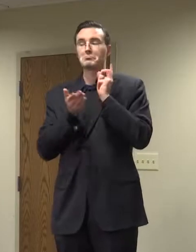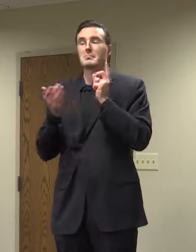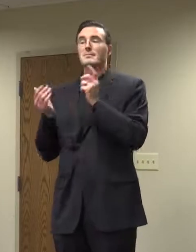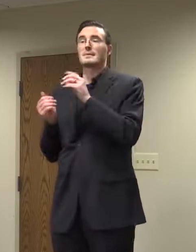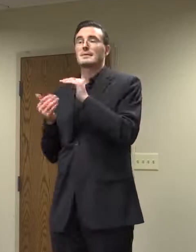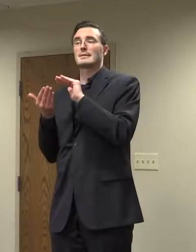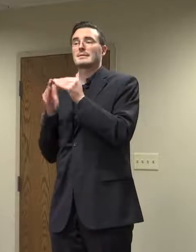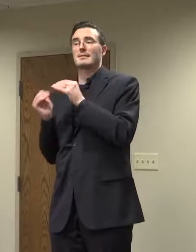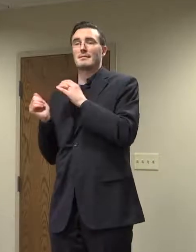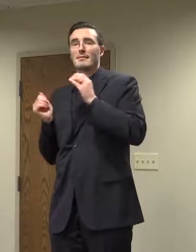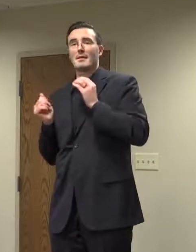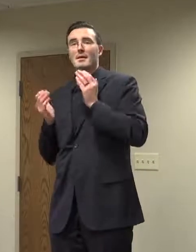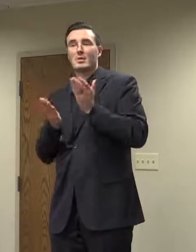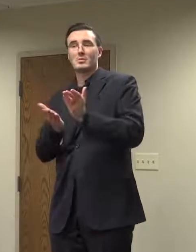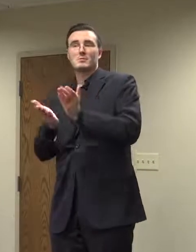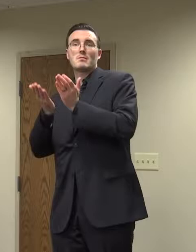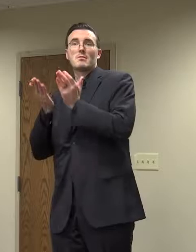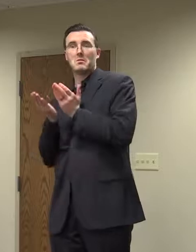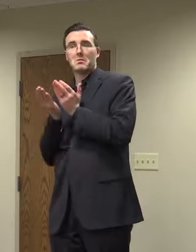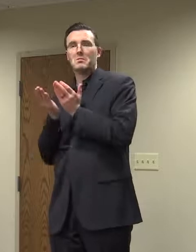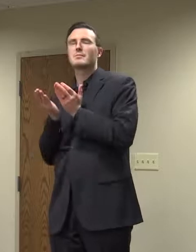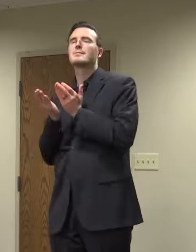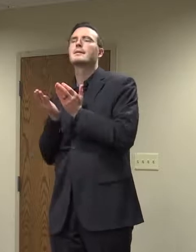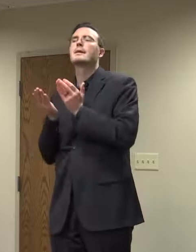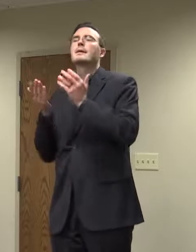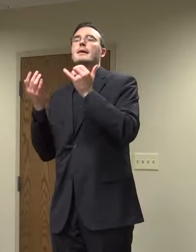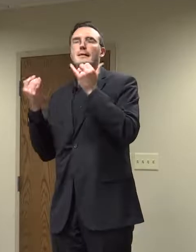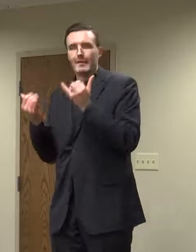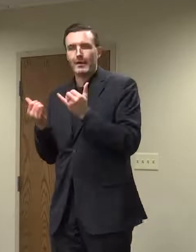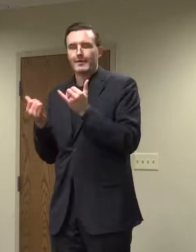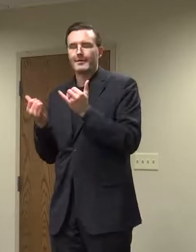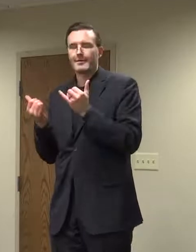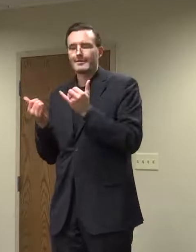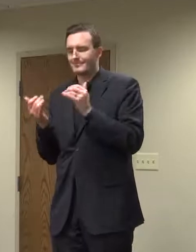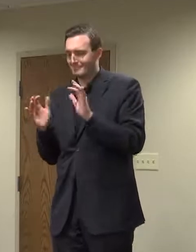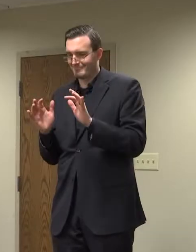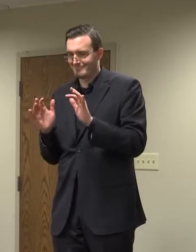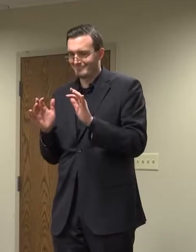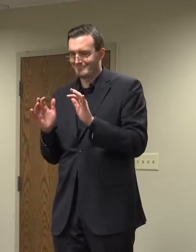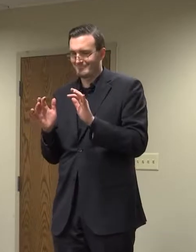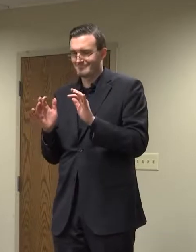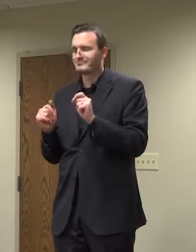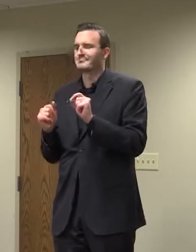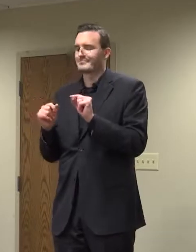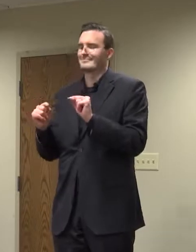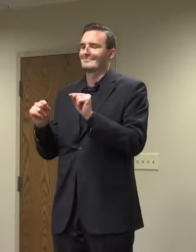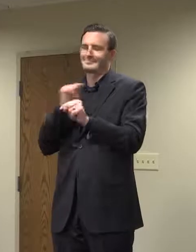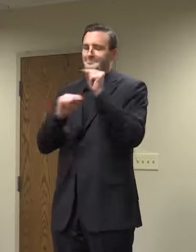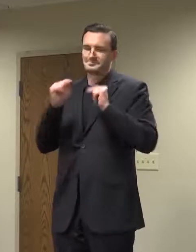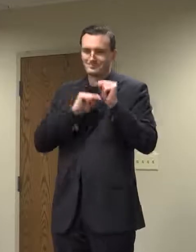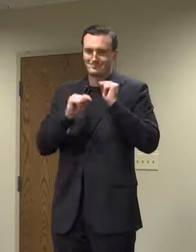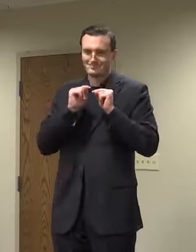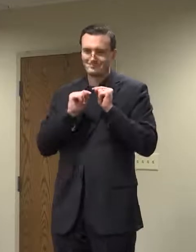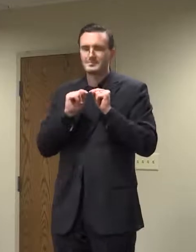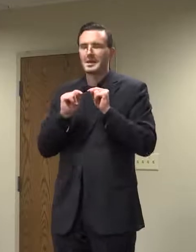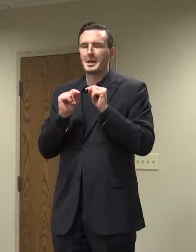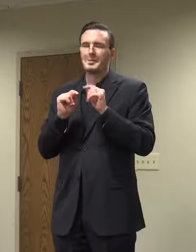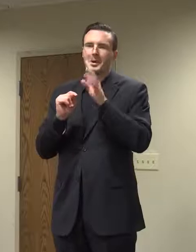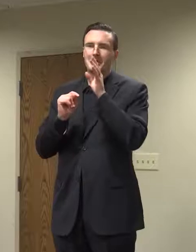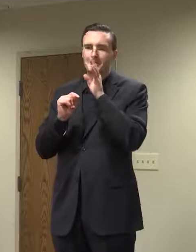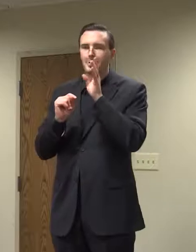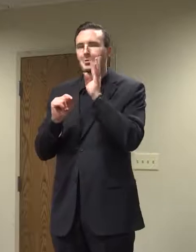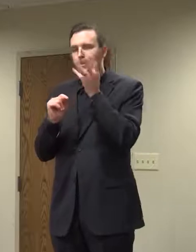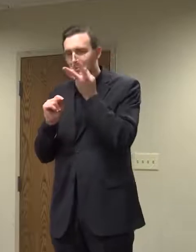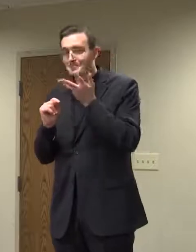now we have them before, or I'm sorry, let me start over. I'll start by addressing some items that I discussed last week that was at